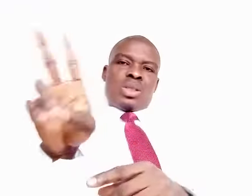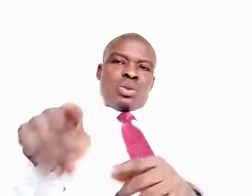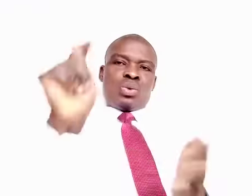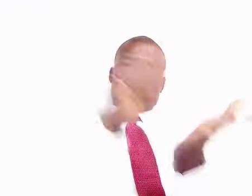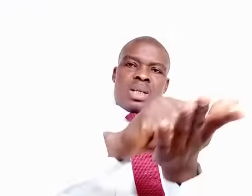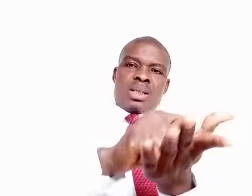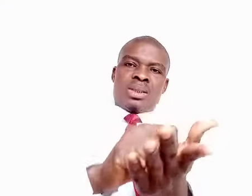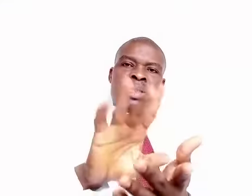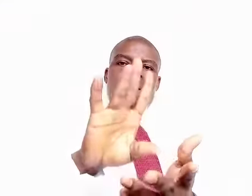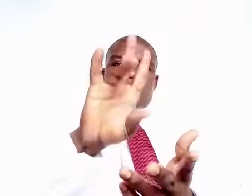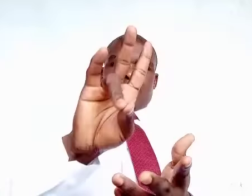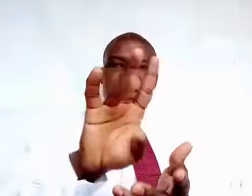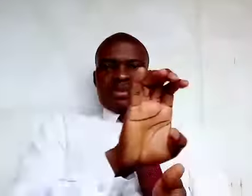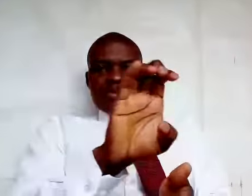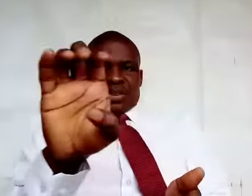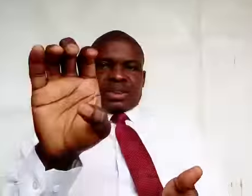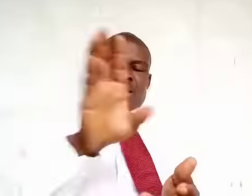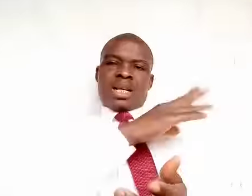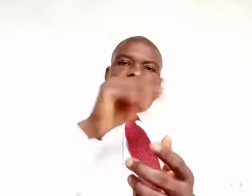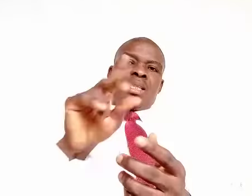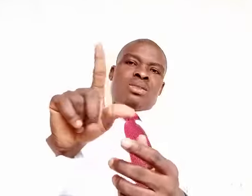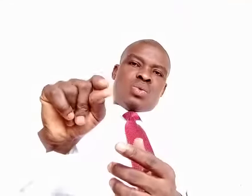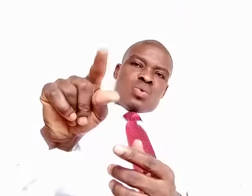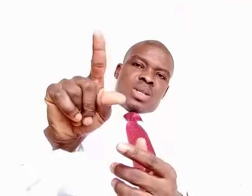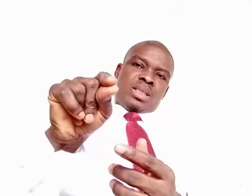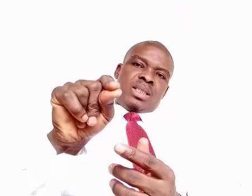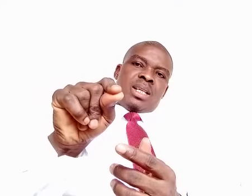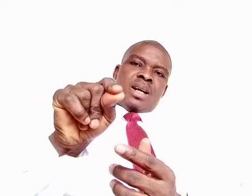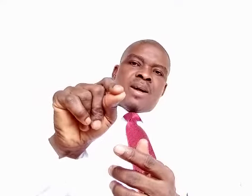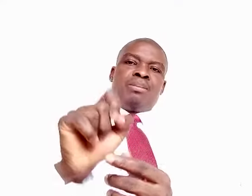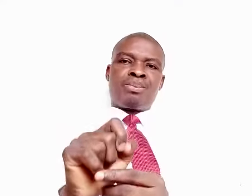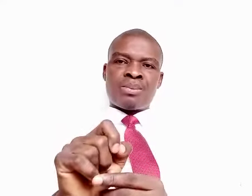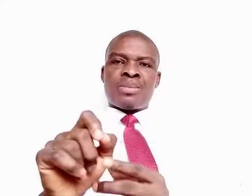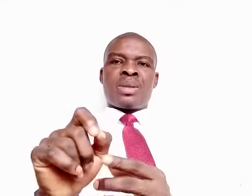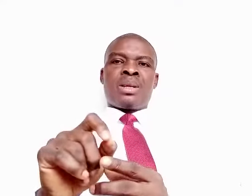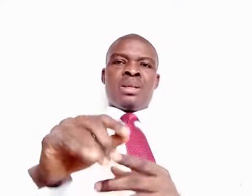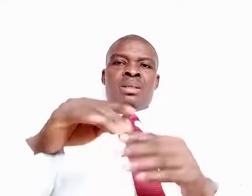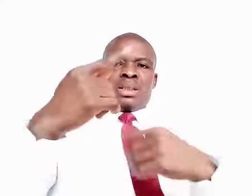122,720 naira. Let us observe another break.